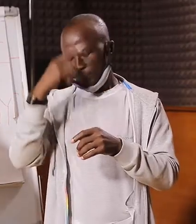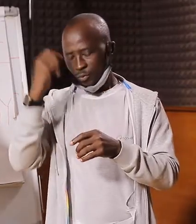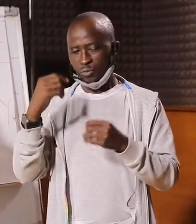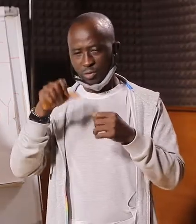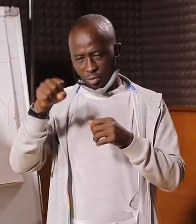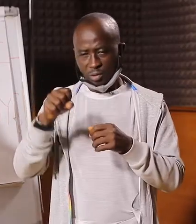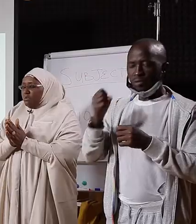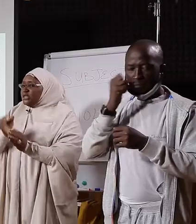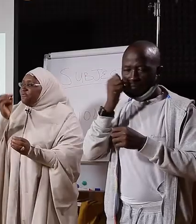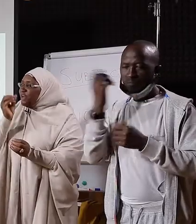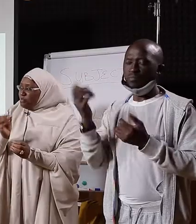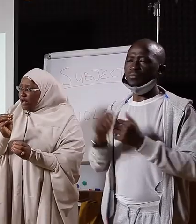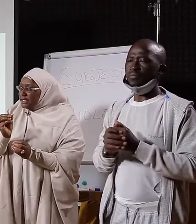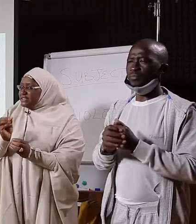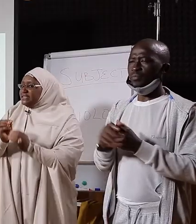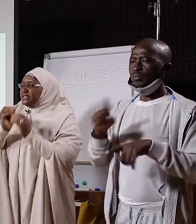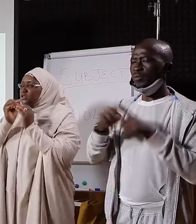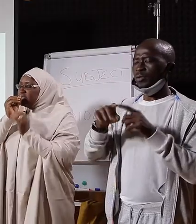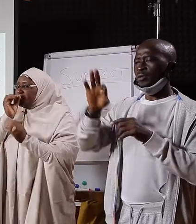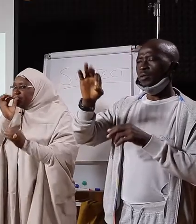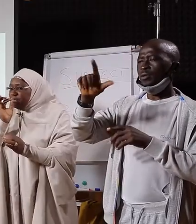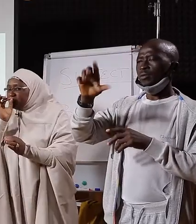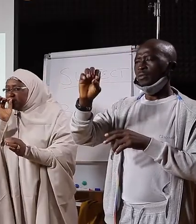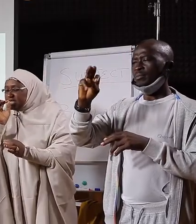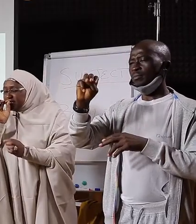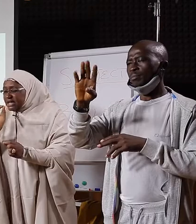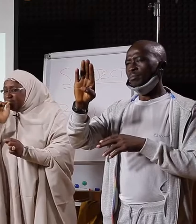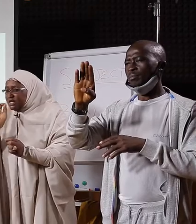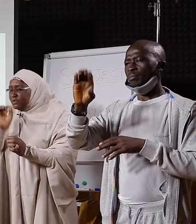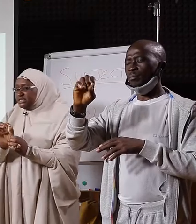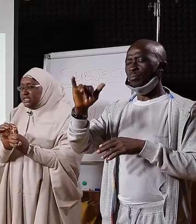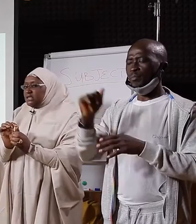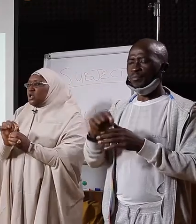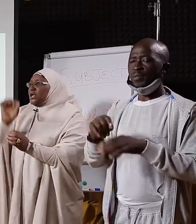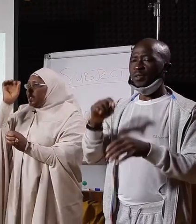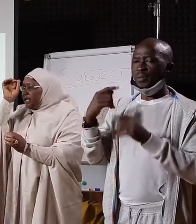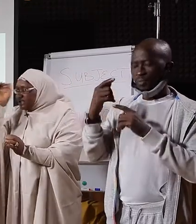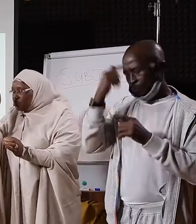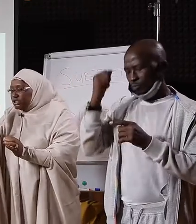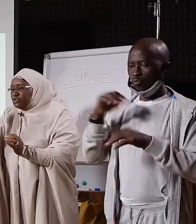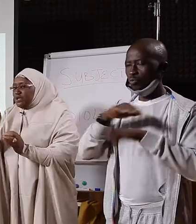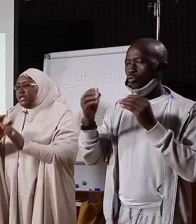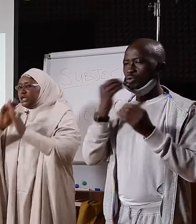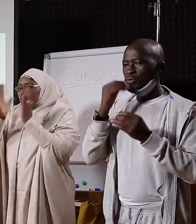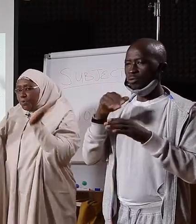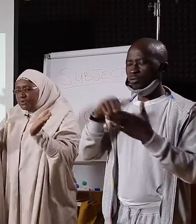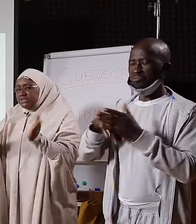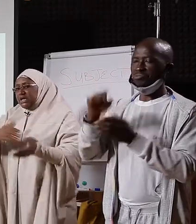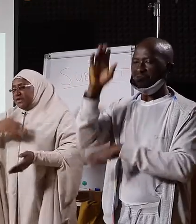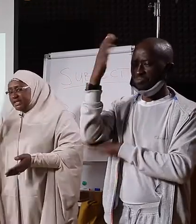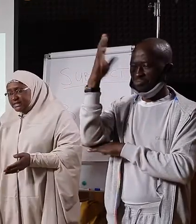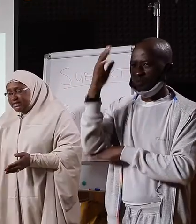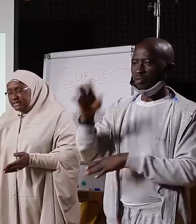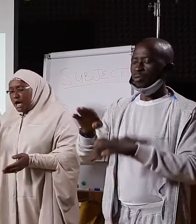seeds. But the flamboyant, since it is not an edible, it doesn't have edible seeds, it is on the tree, it